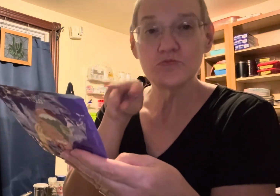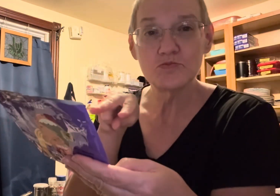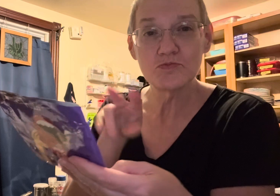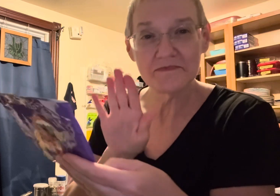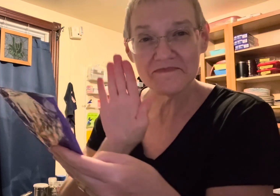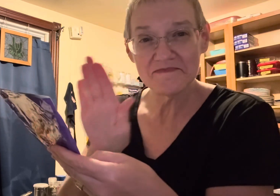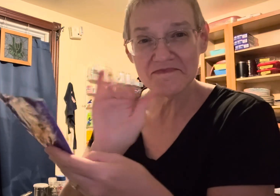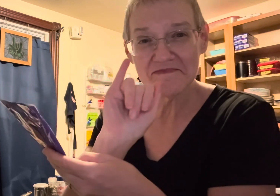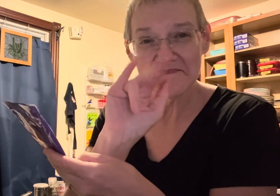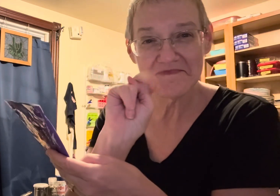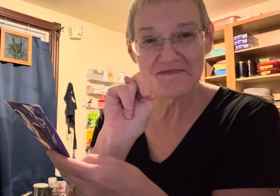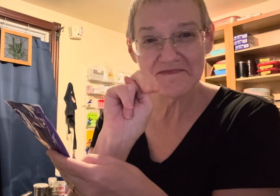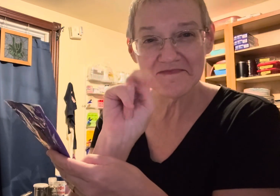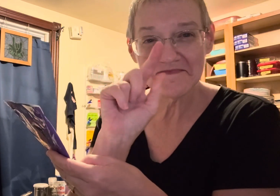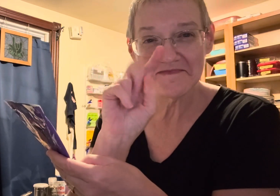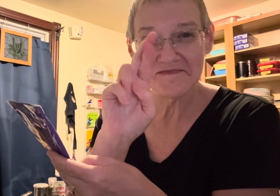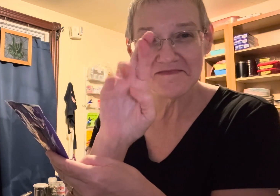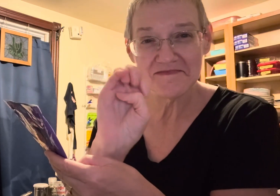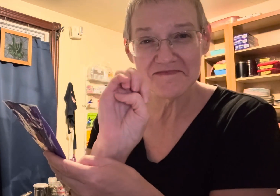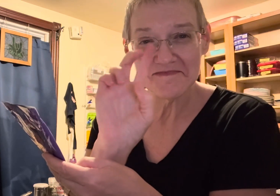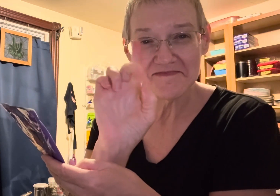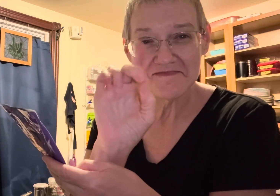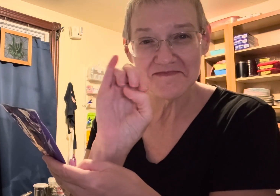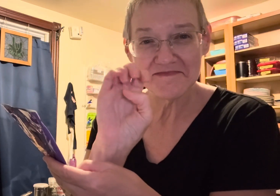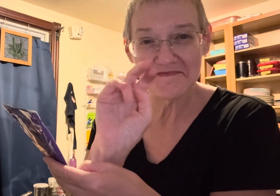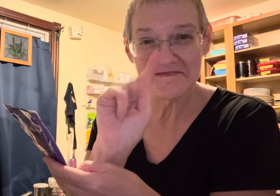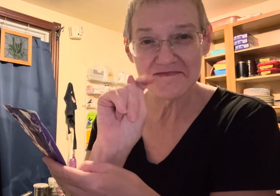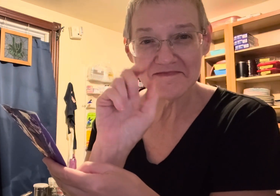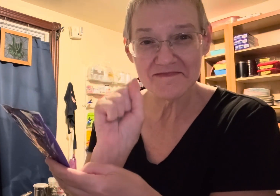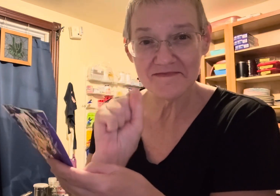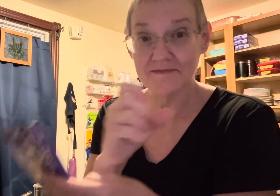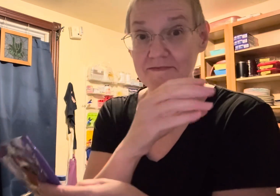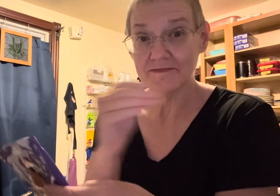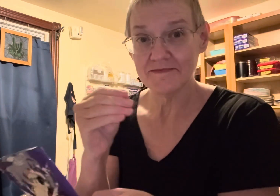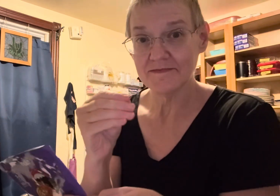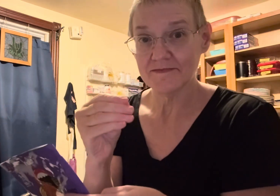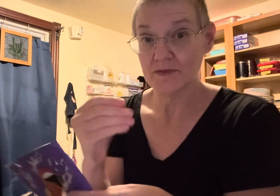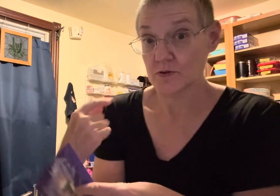I studied their ingredients to give me some ideas.